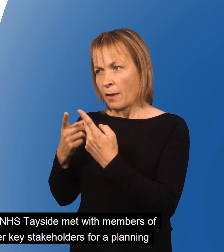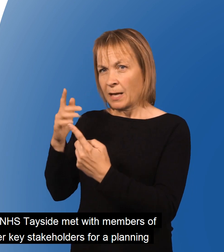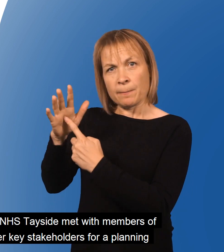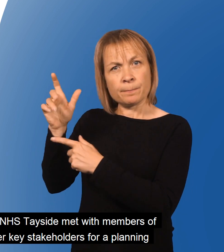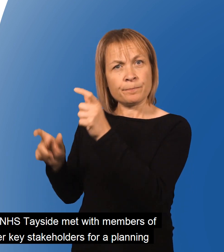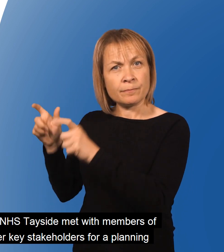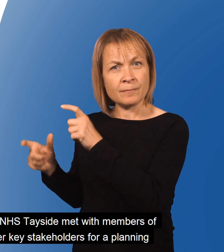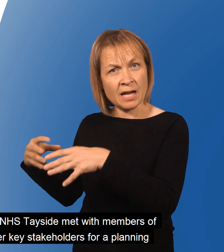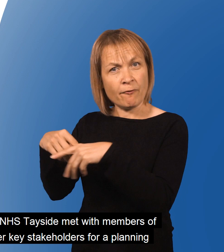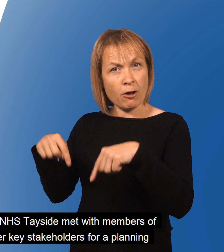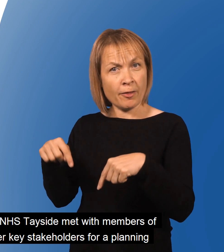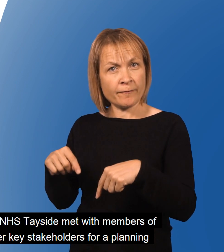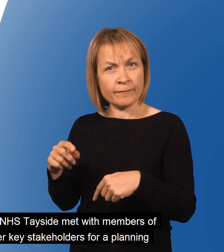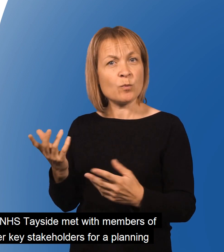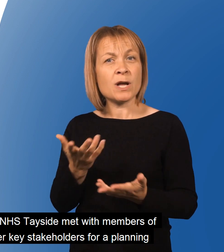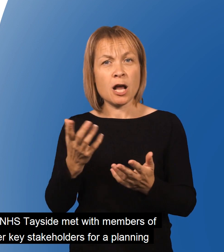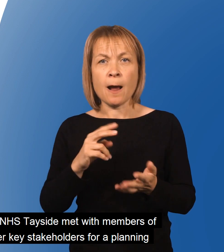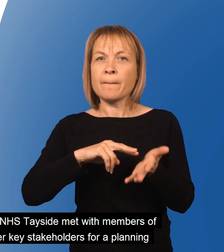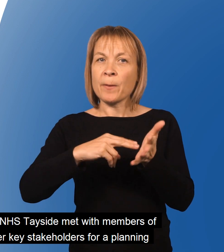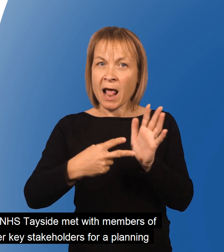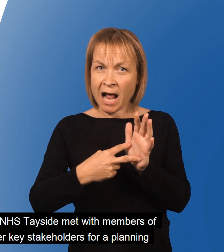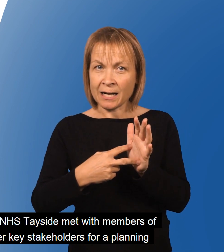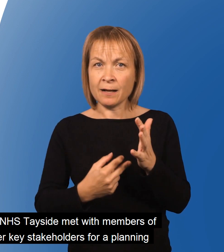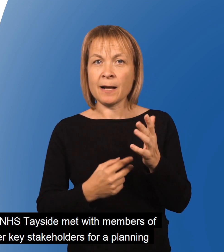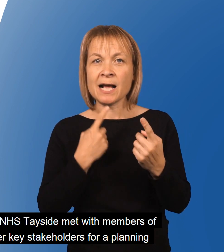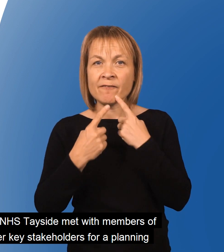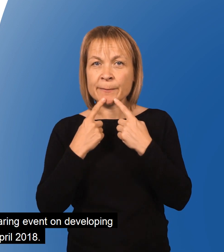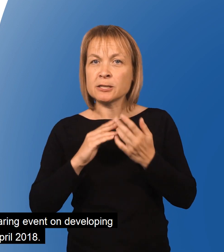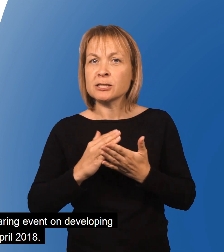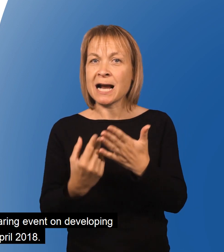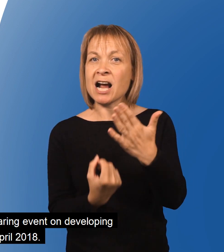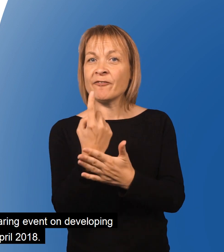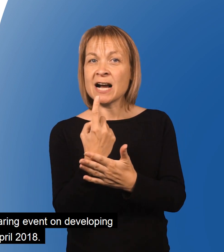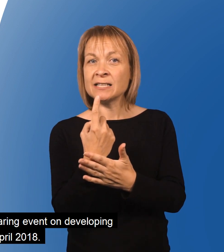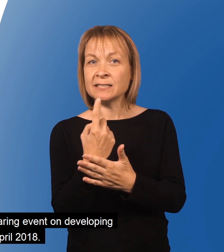stakeholders for a planning and information sharing event on developing local plans on